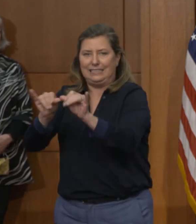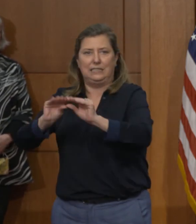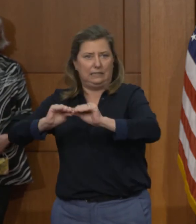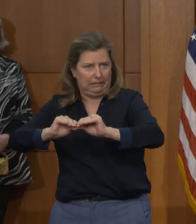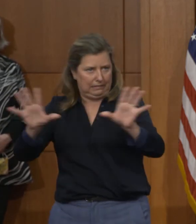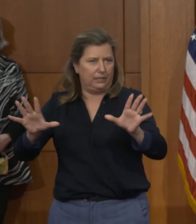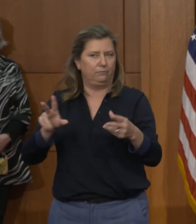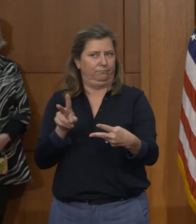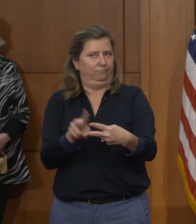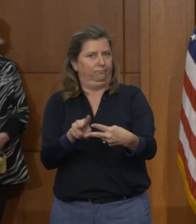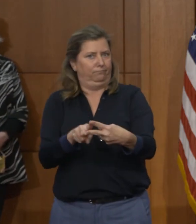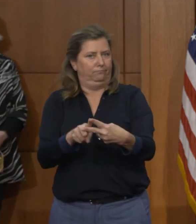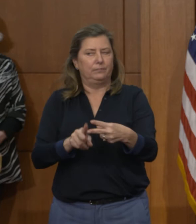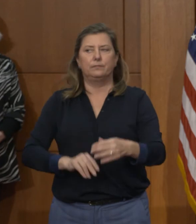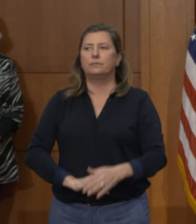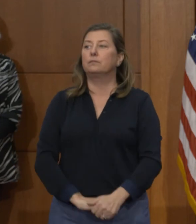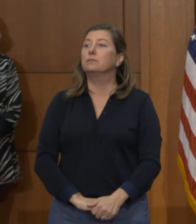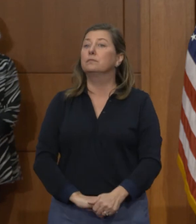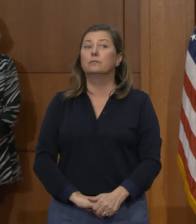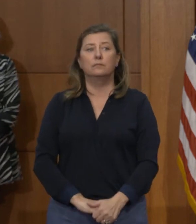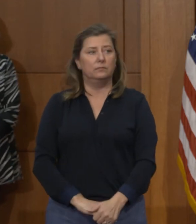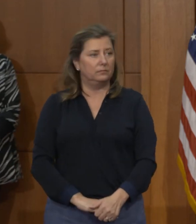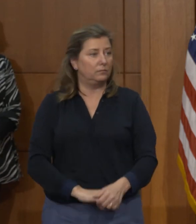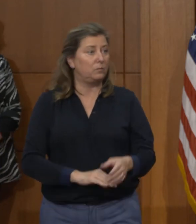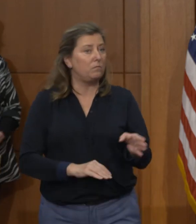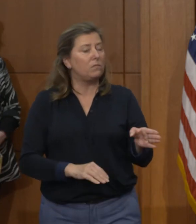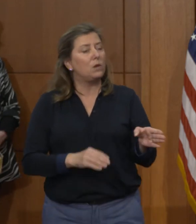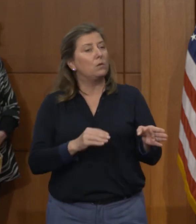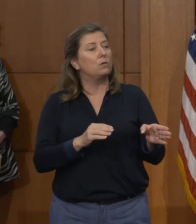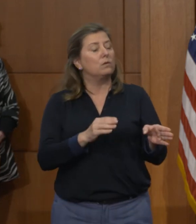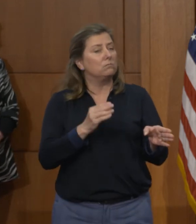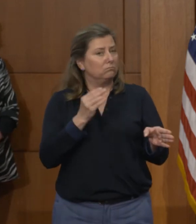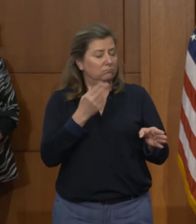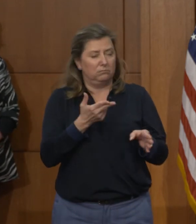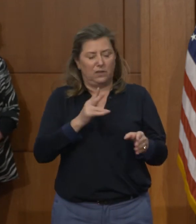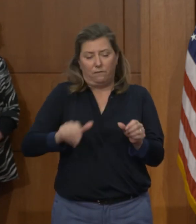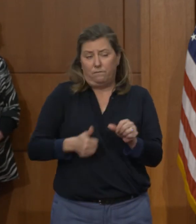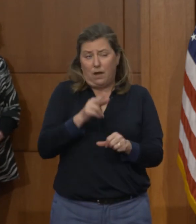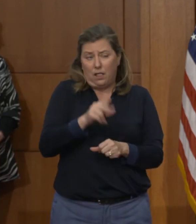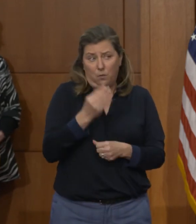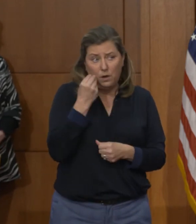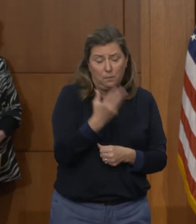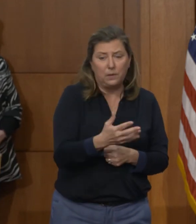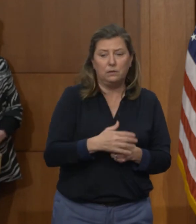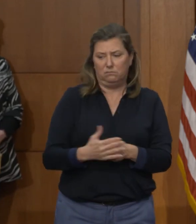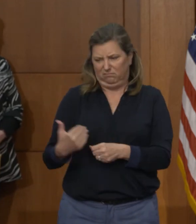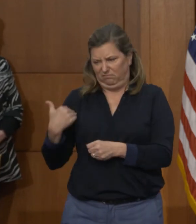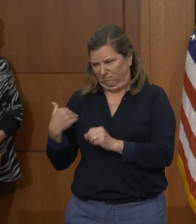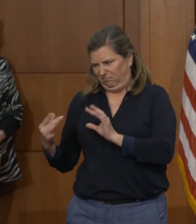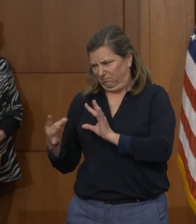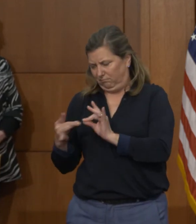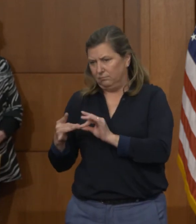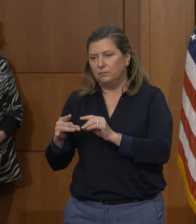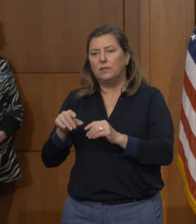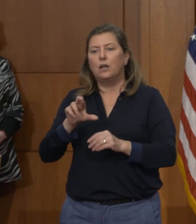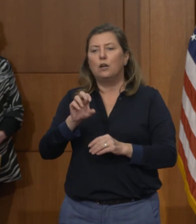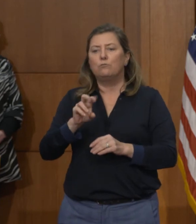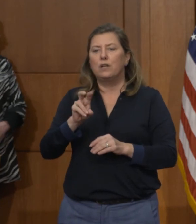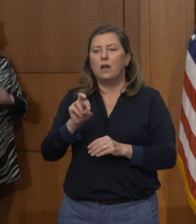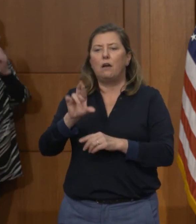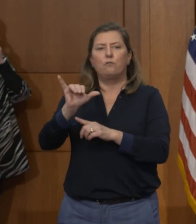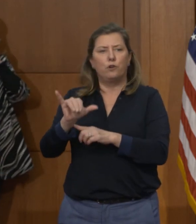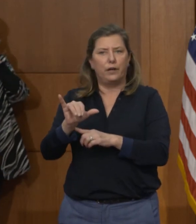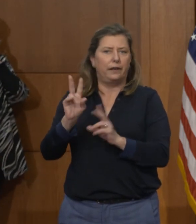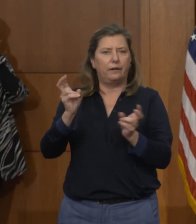Thank you. And Henry, just to follow up on that, you know, as I've mentioned earlier in my comments, this recovery, this